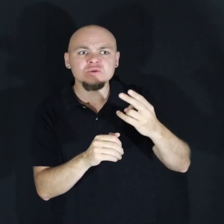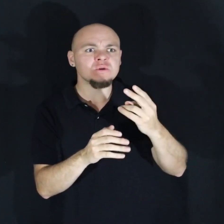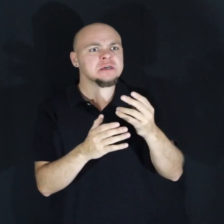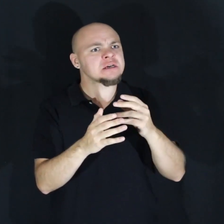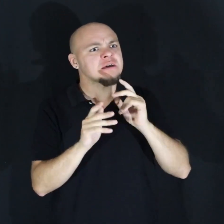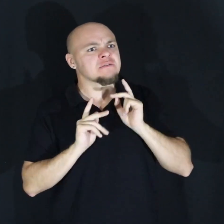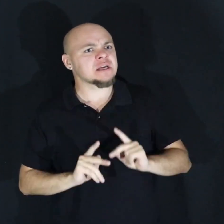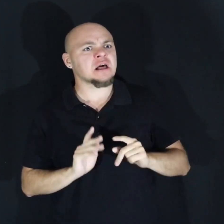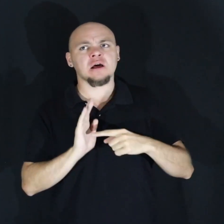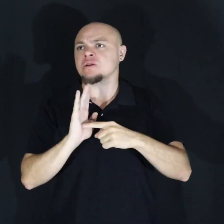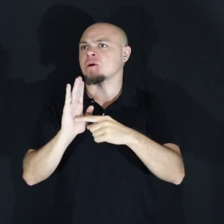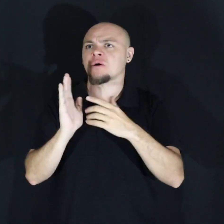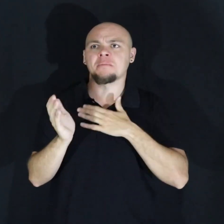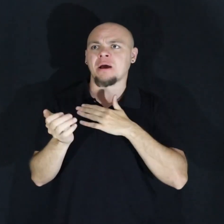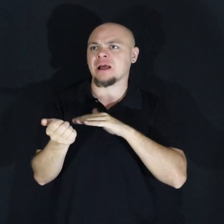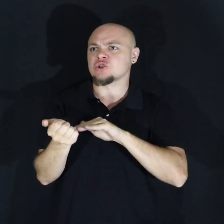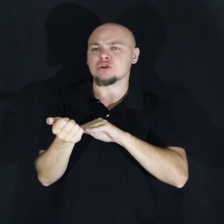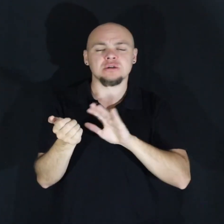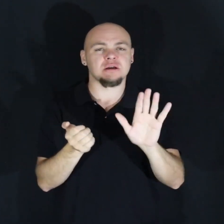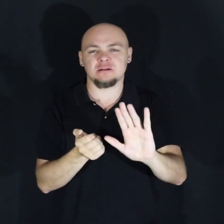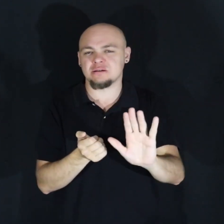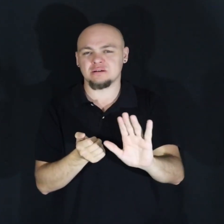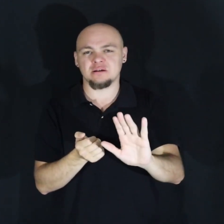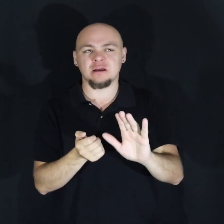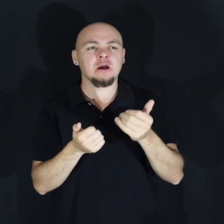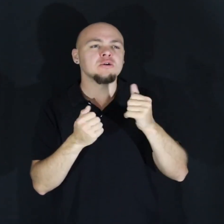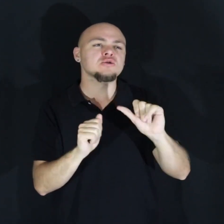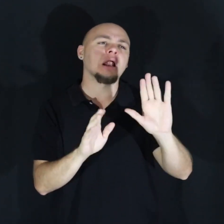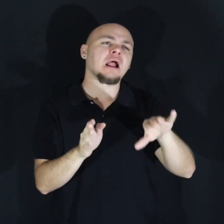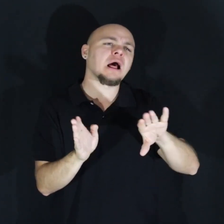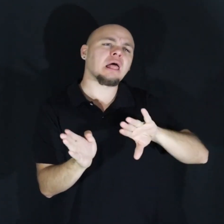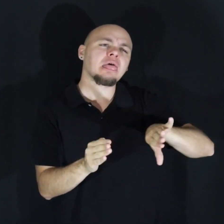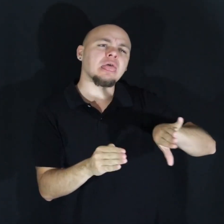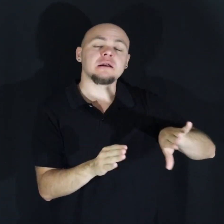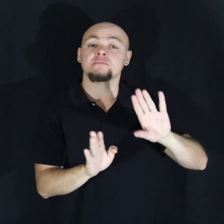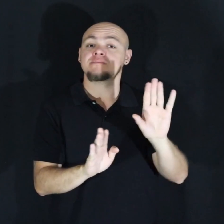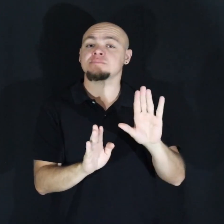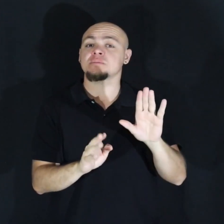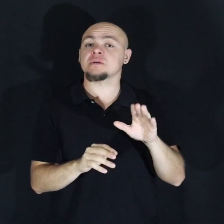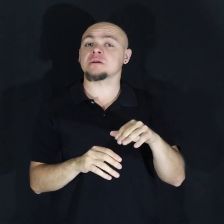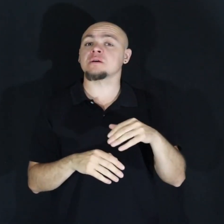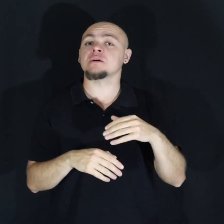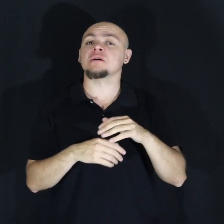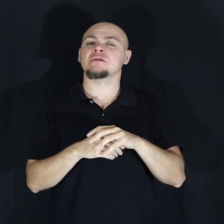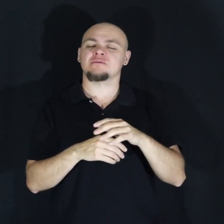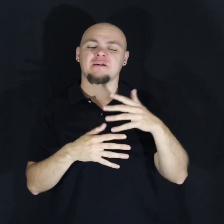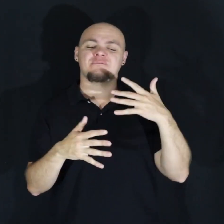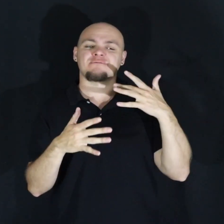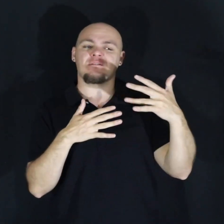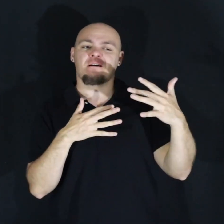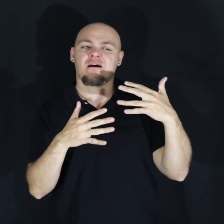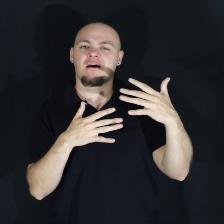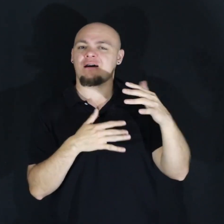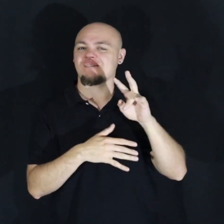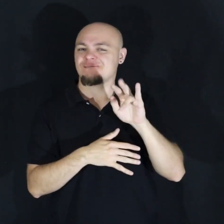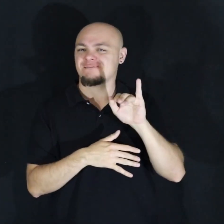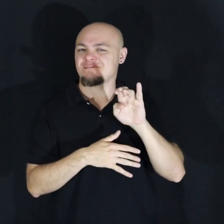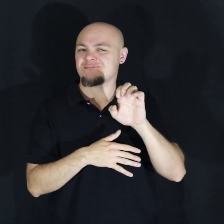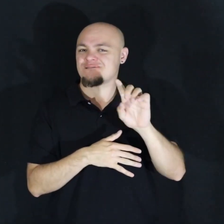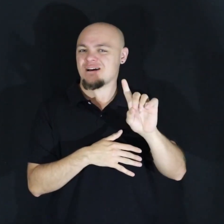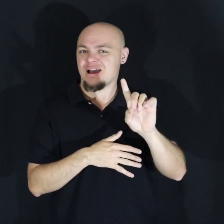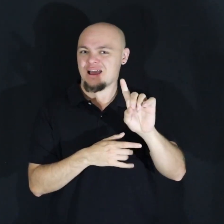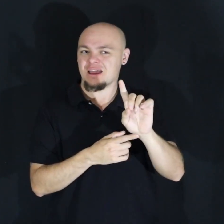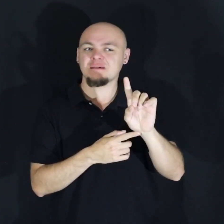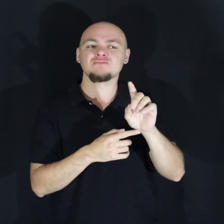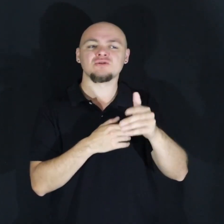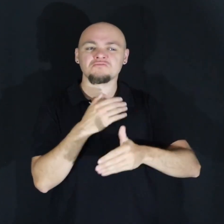to a resident or anything like that, or trying to kind of brush it aside, I did as we would call, we vibed with it. And essentially we moved along with